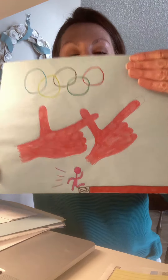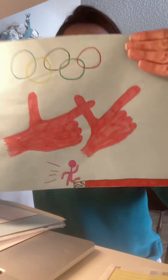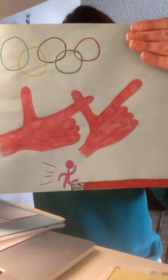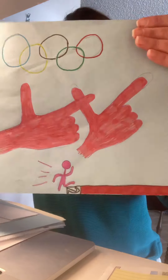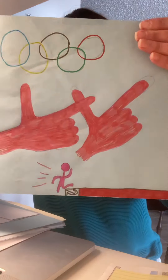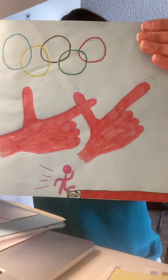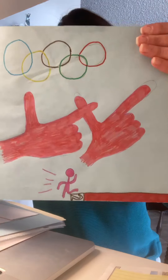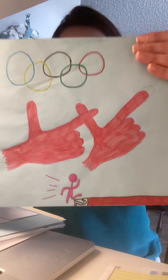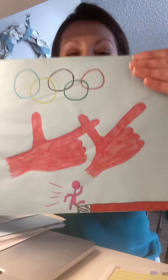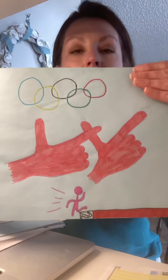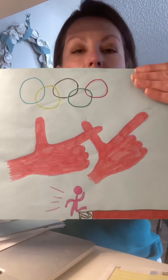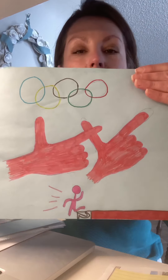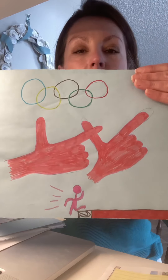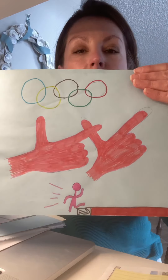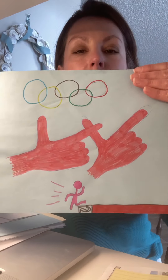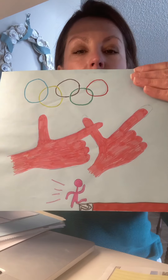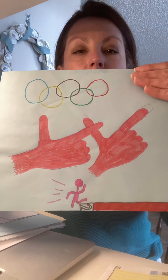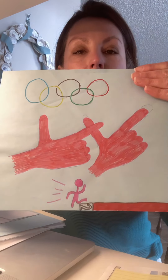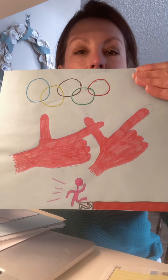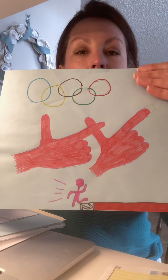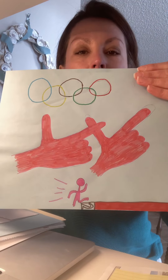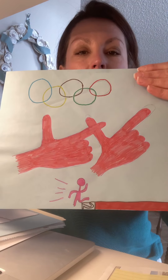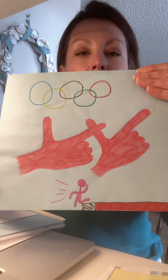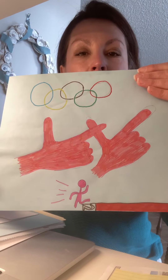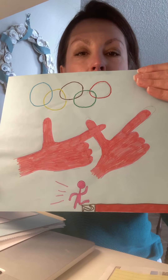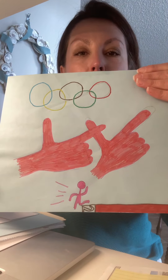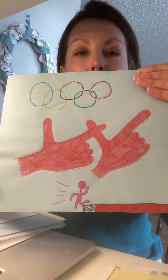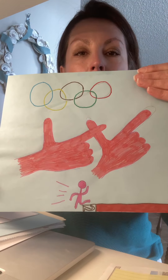art focused around the sign for run.